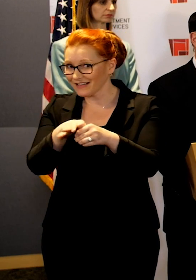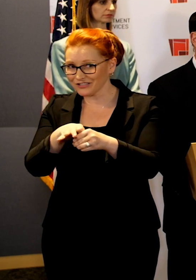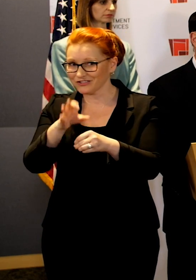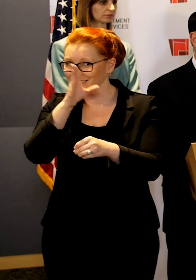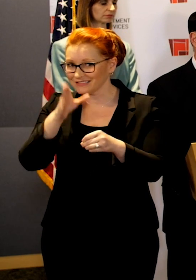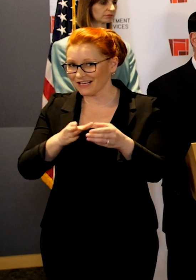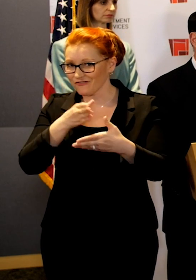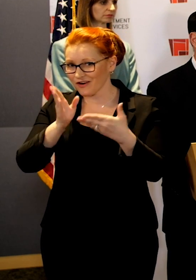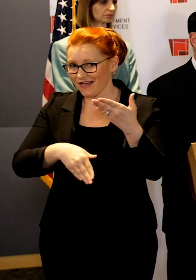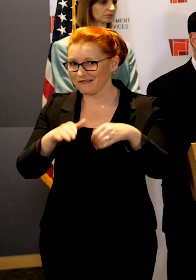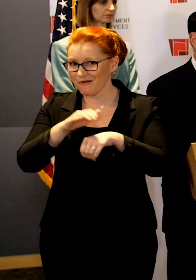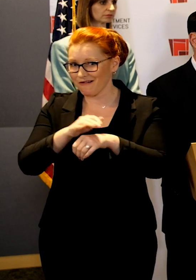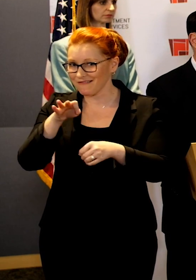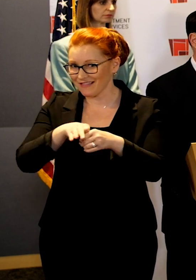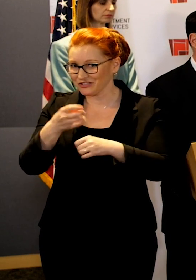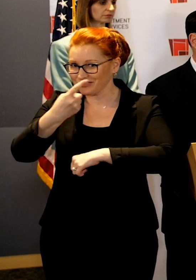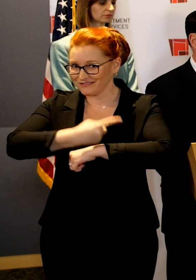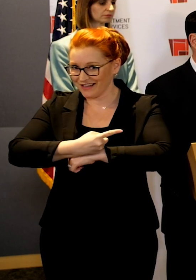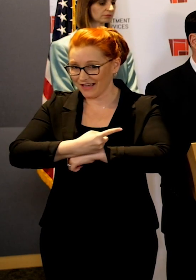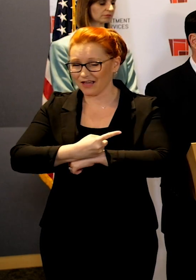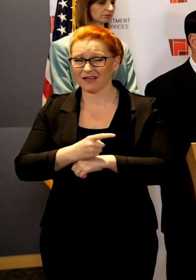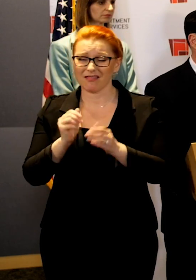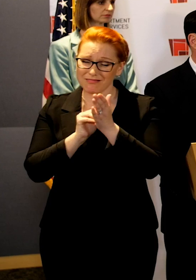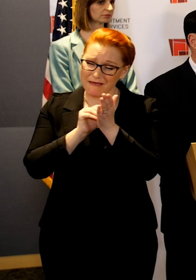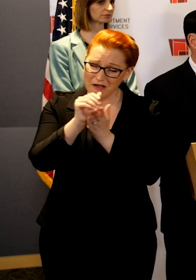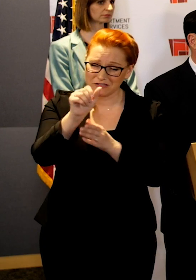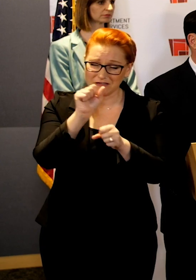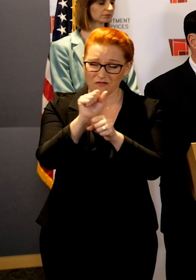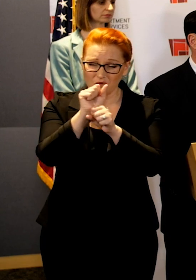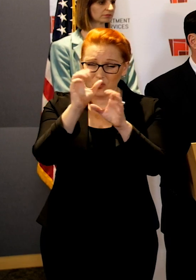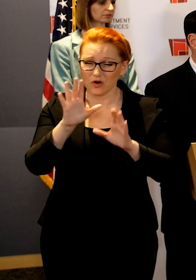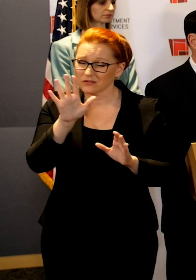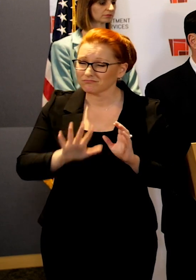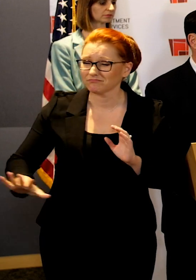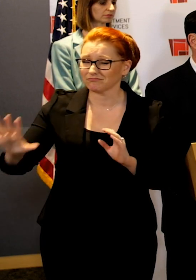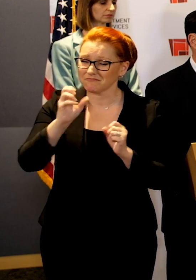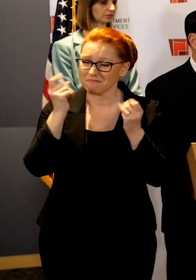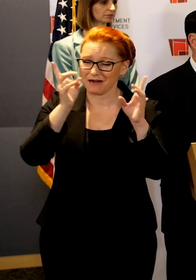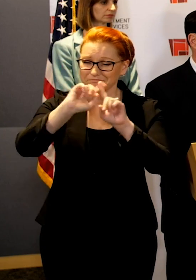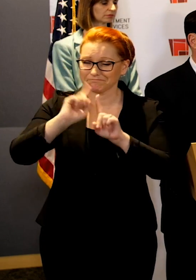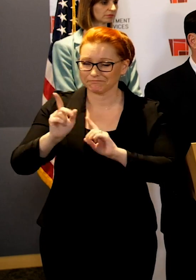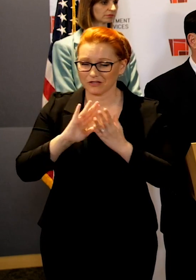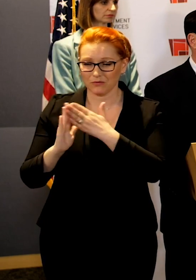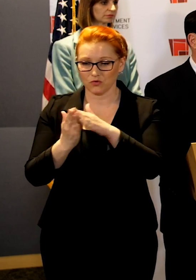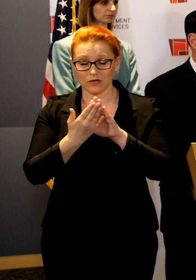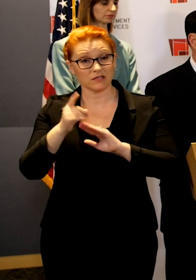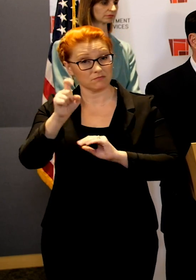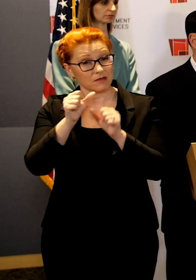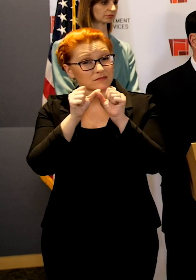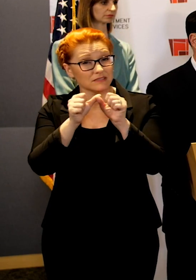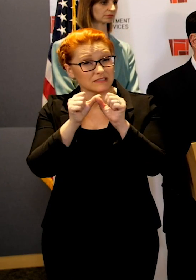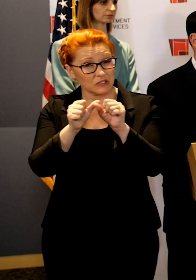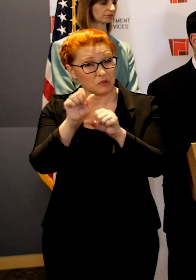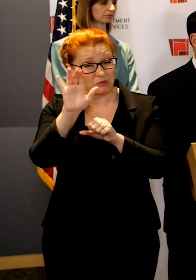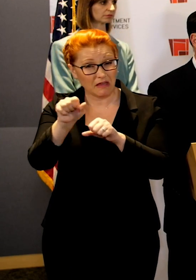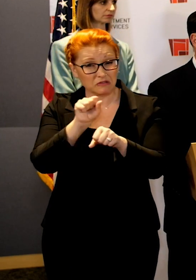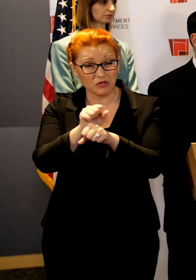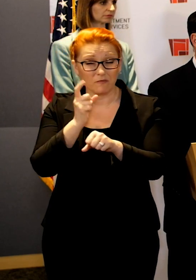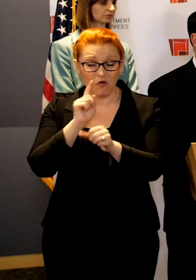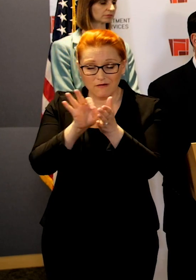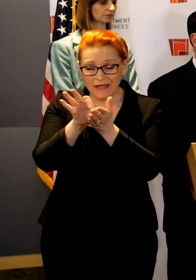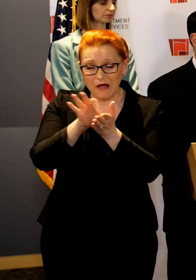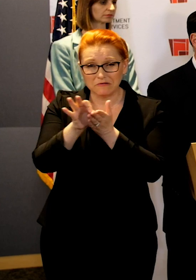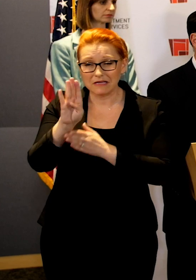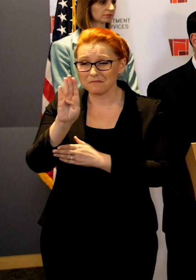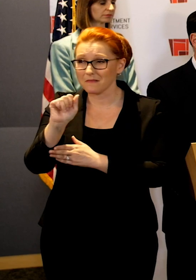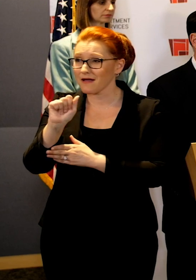Day. There are thousands of workers in communities across the state that must continue the job of counting the ballots in the days following